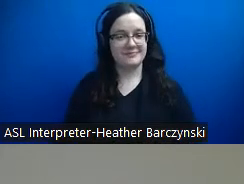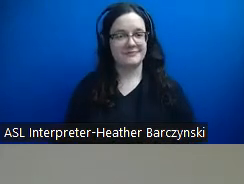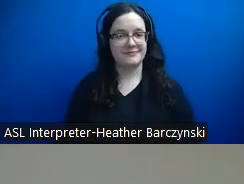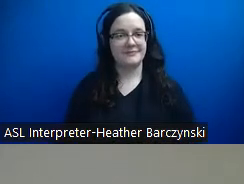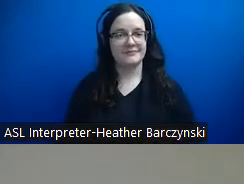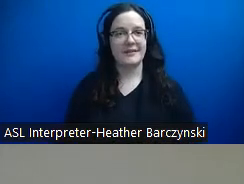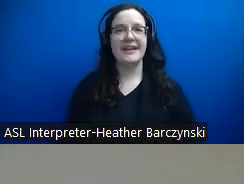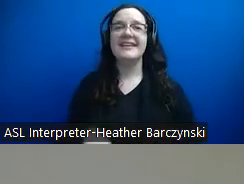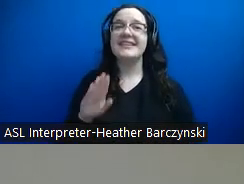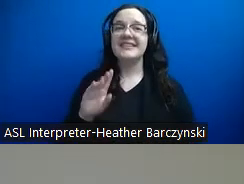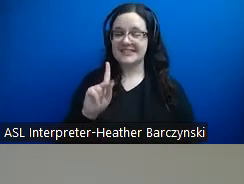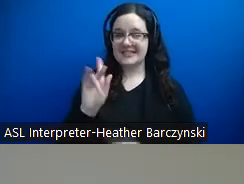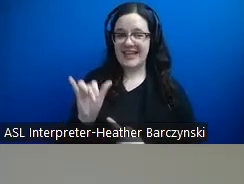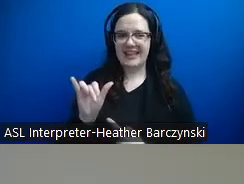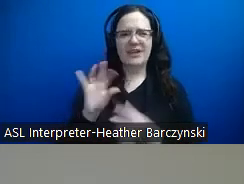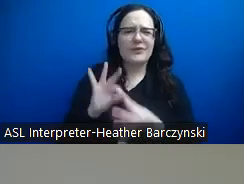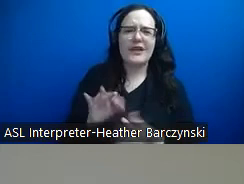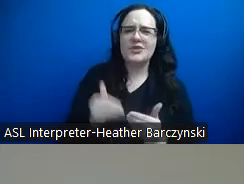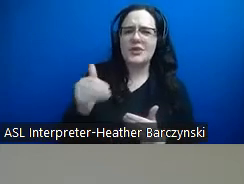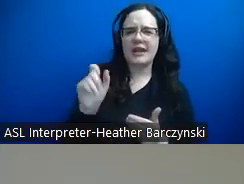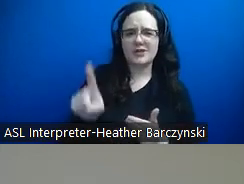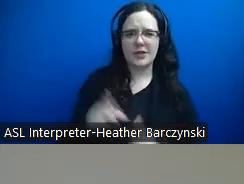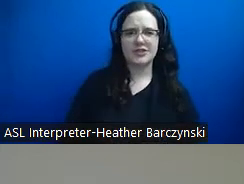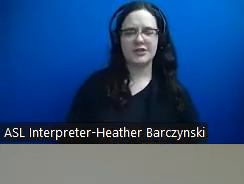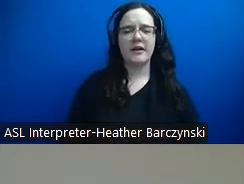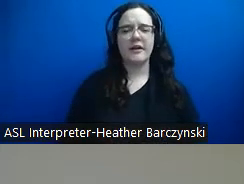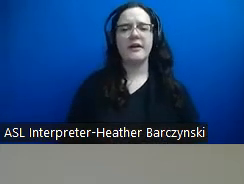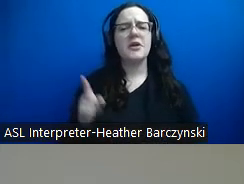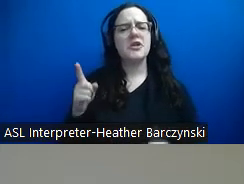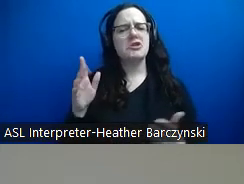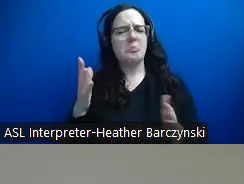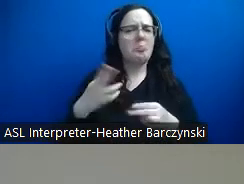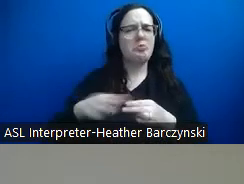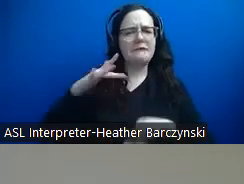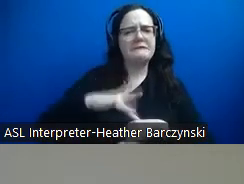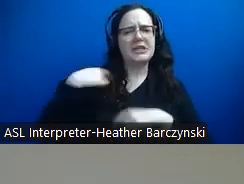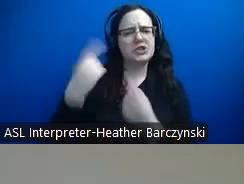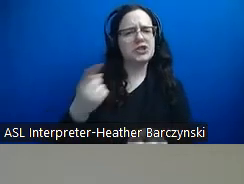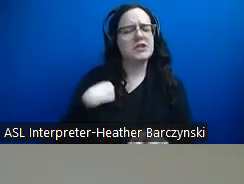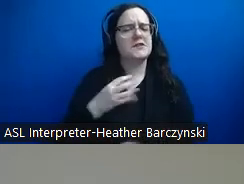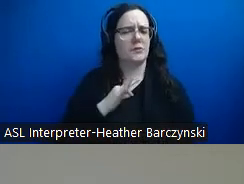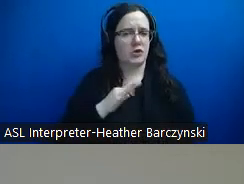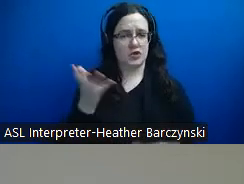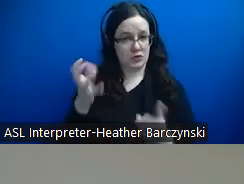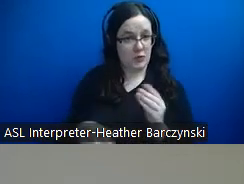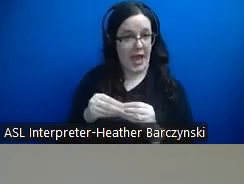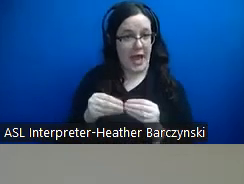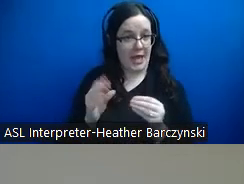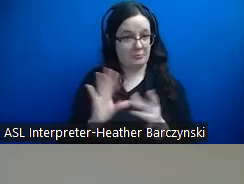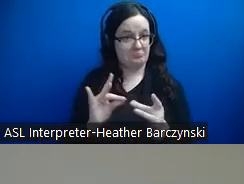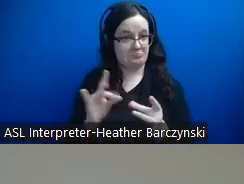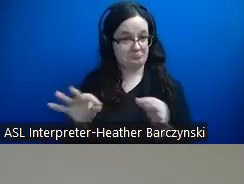Kelly, this goes into our next question. You touched base on it briefly, but I just wanted to see if there's anything else you wanted to add.